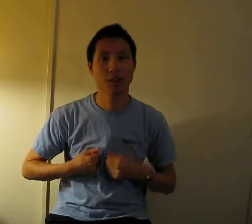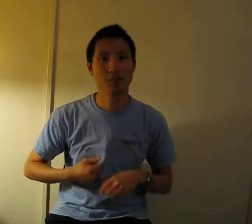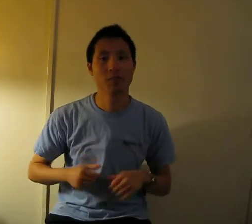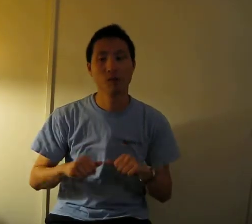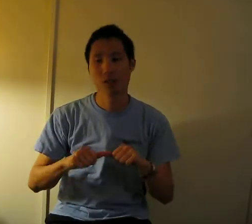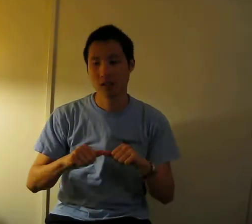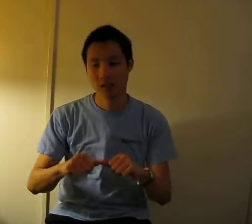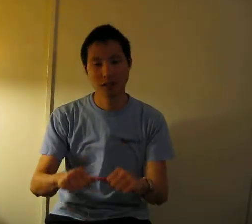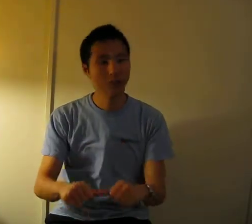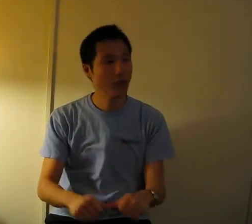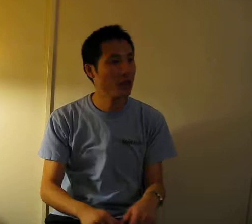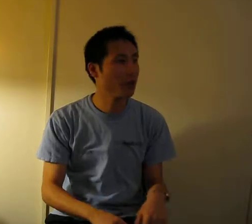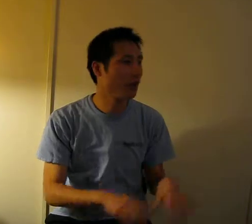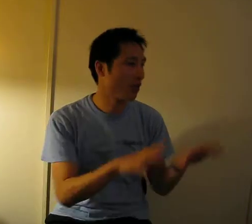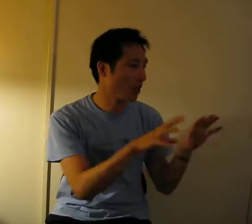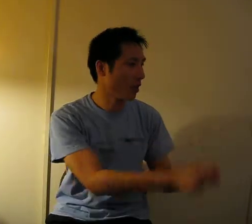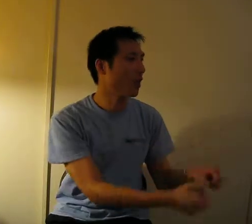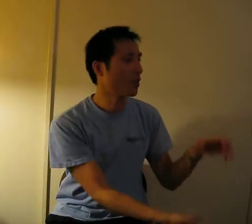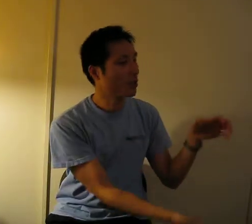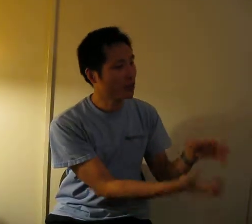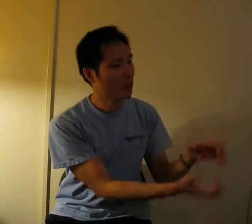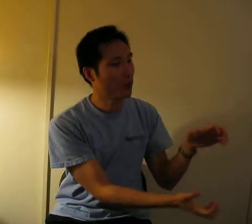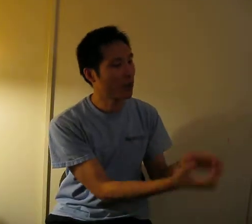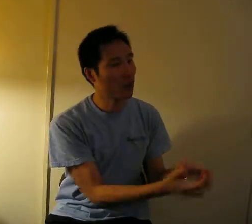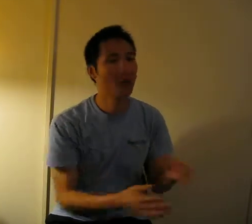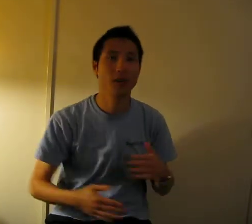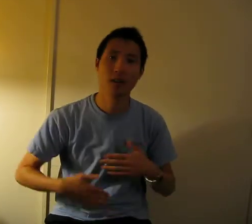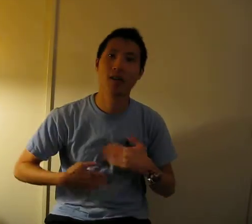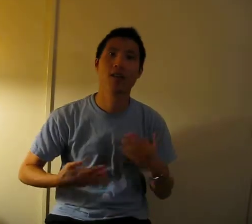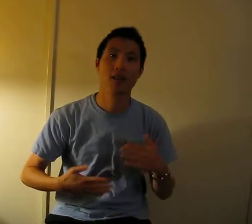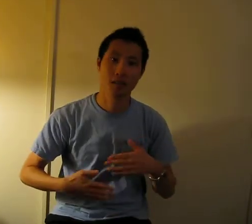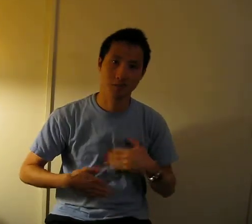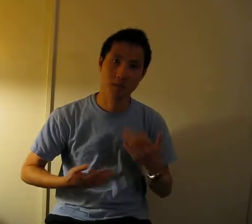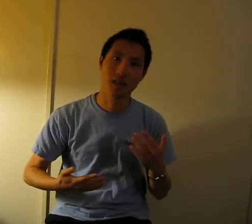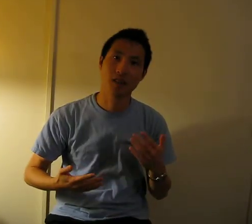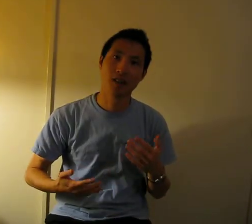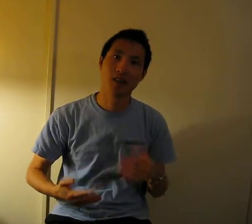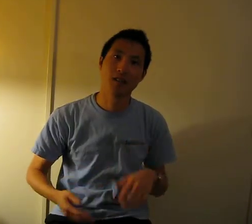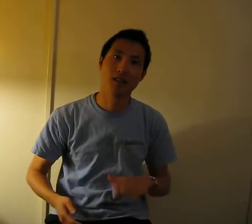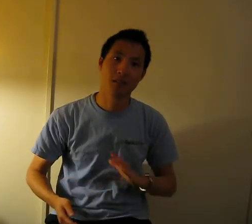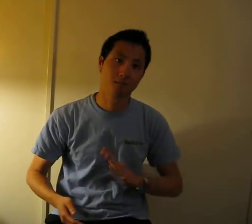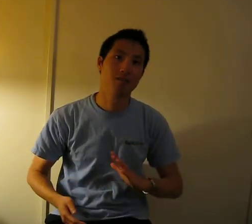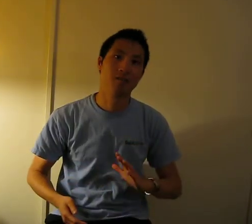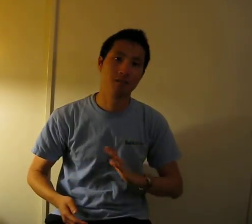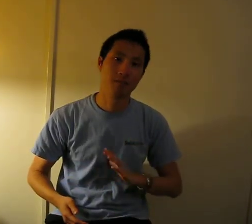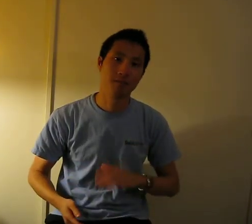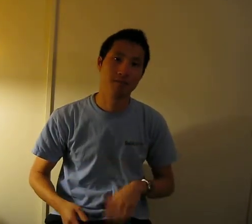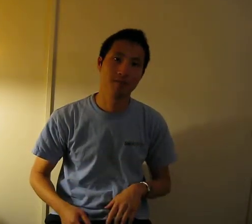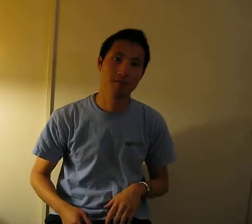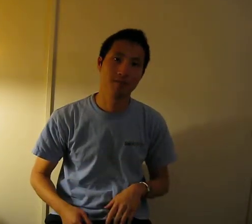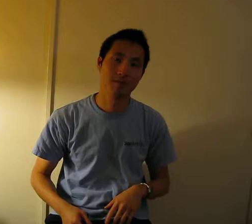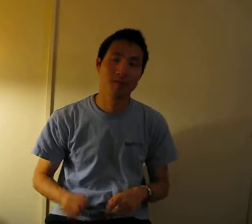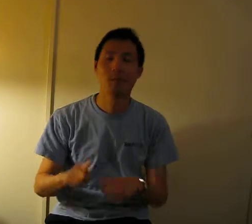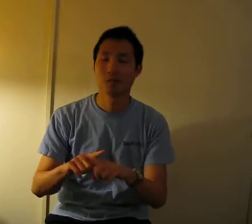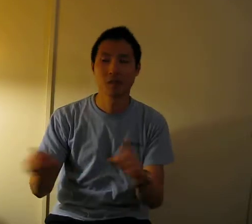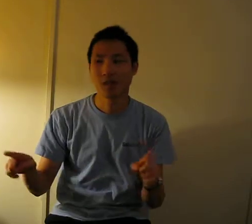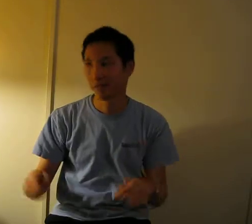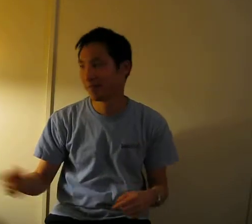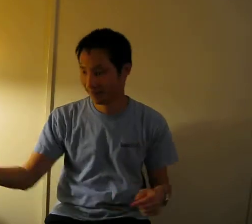alive and, still catching crocodiles and just happy and doing fine. But no, he got